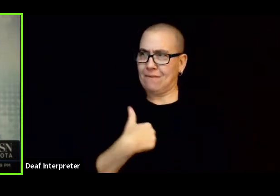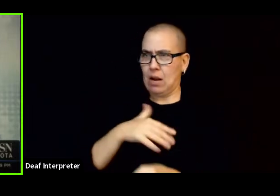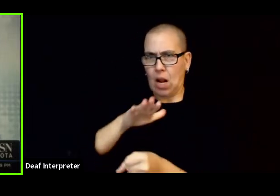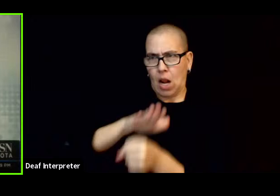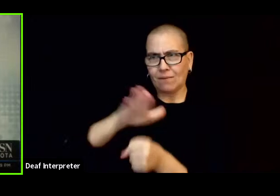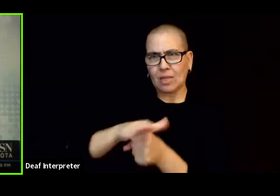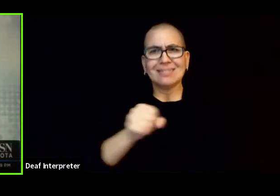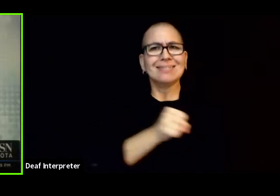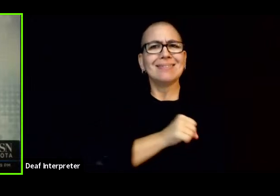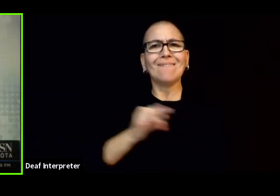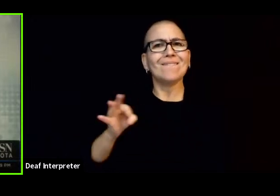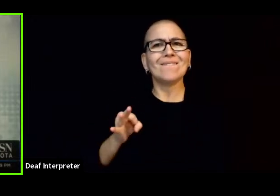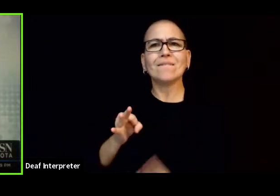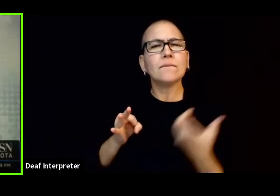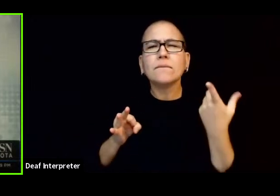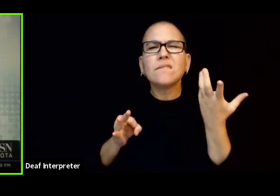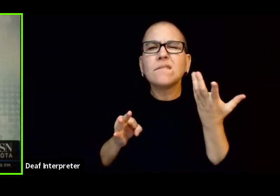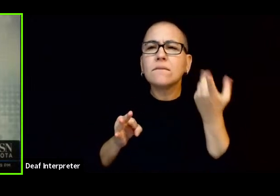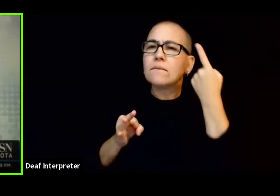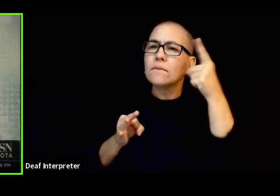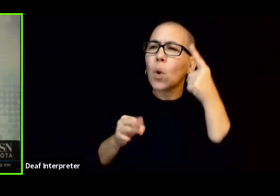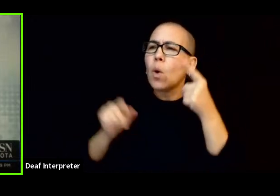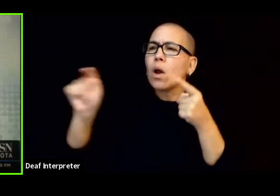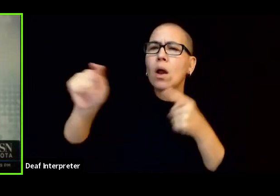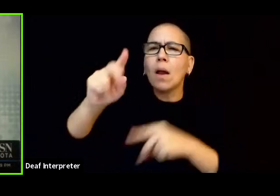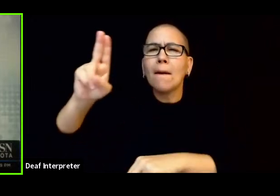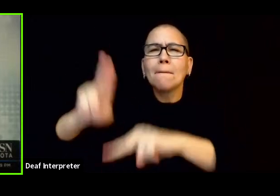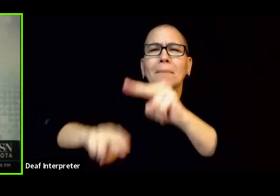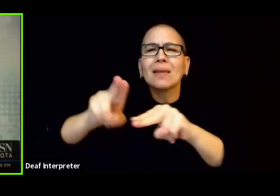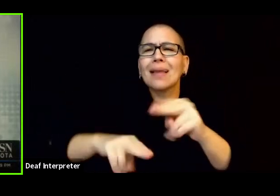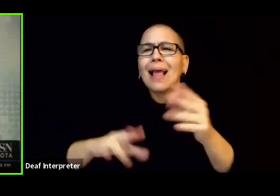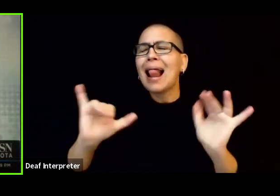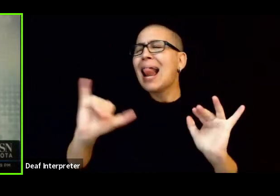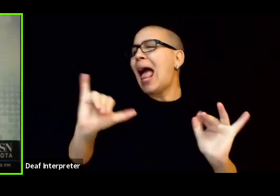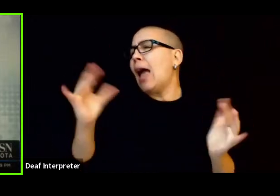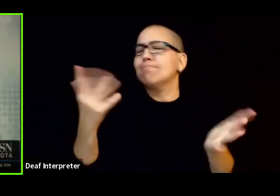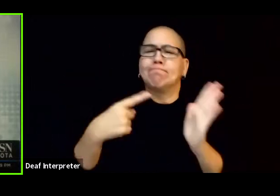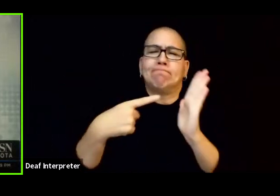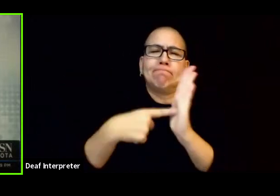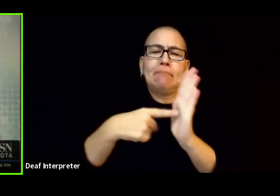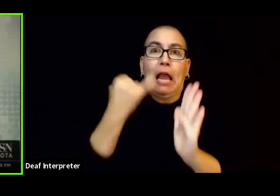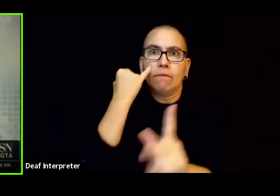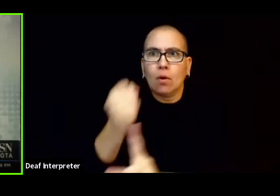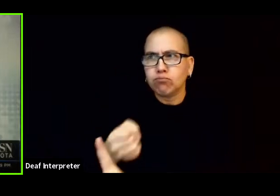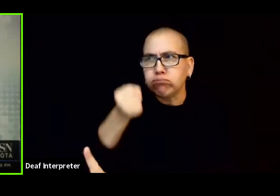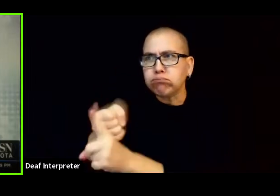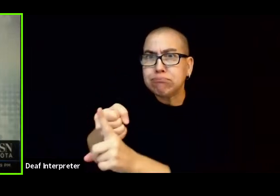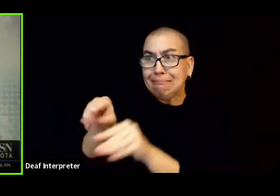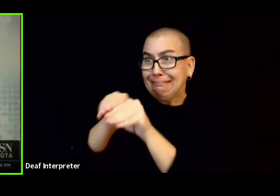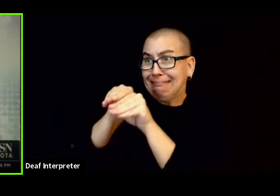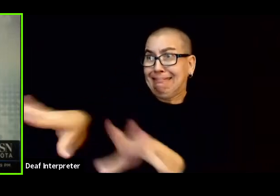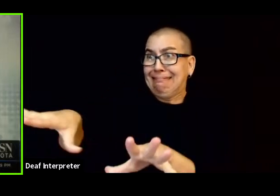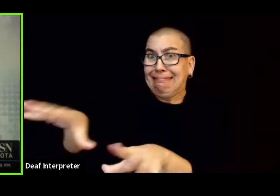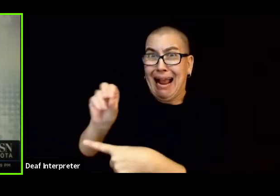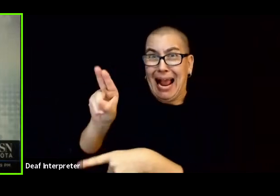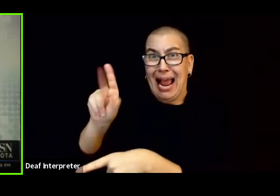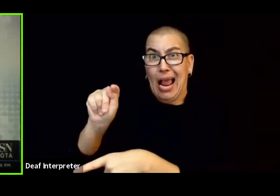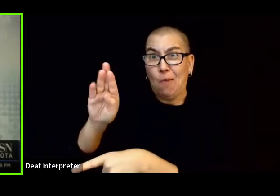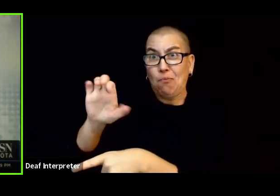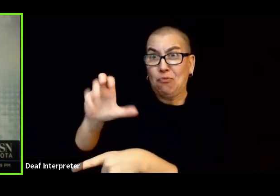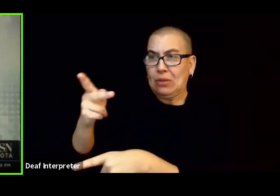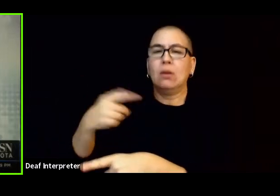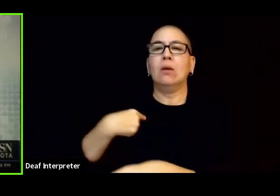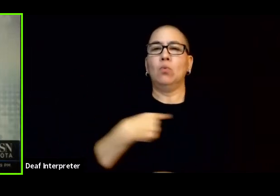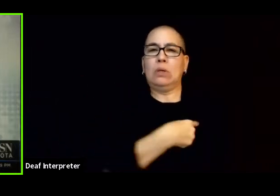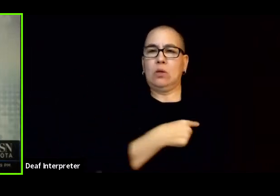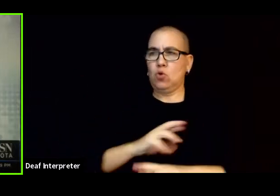manager team to give technical assistance to facilities. Crisis staff managers are available to address issues and connect facilities to